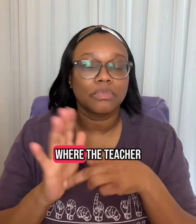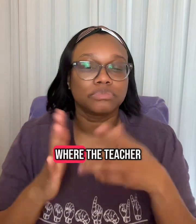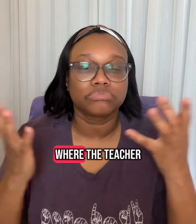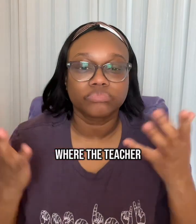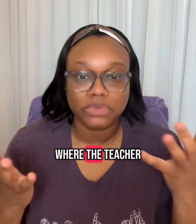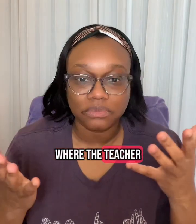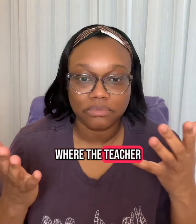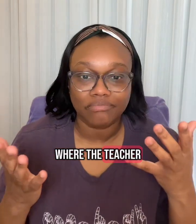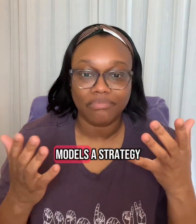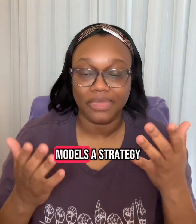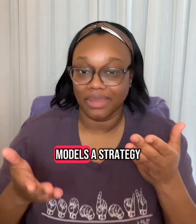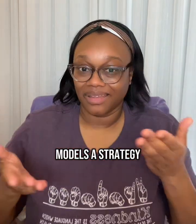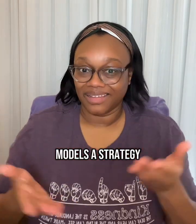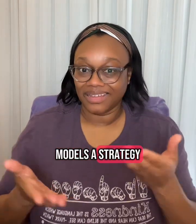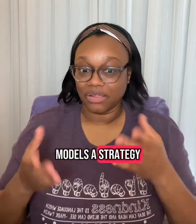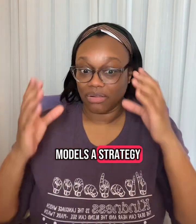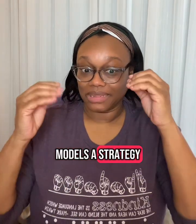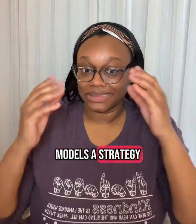where the teacher models a strategy.